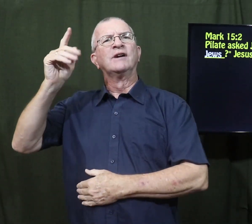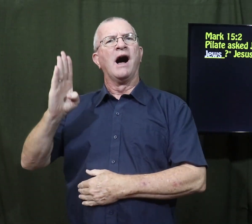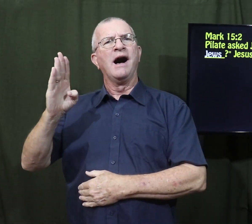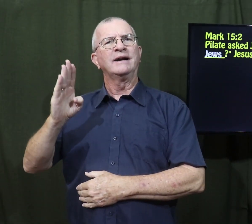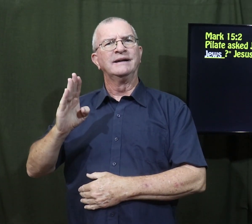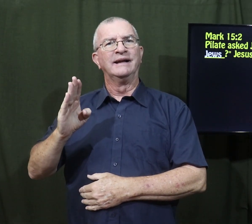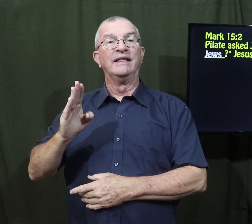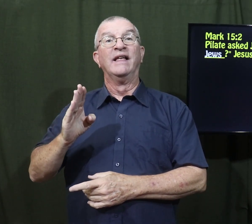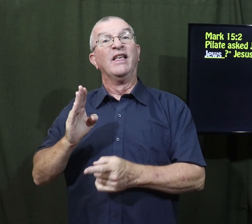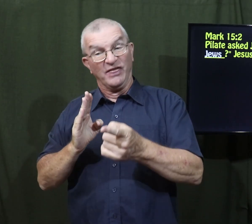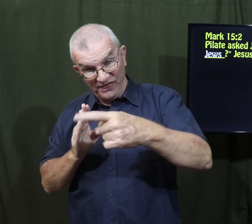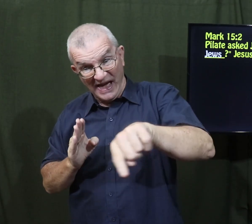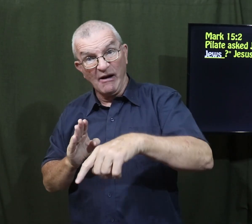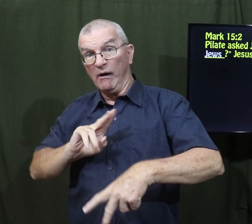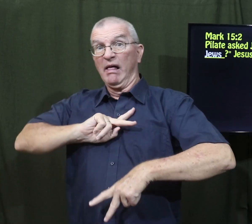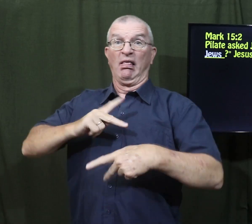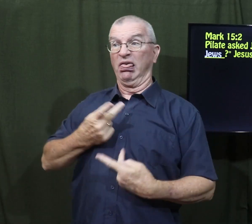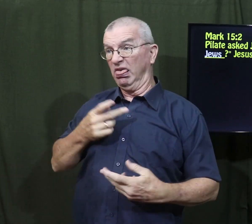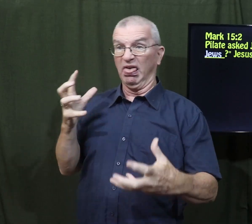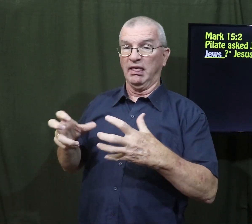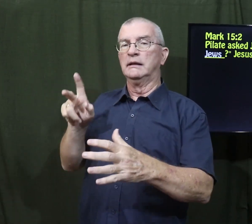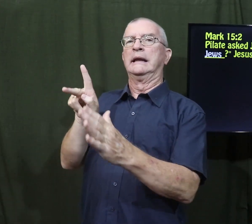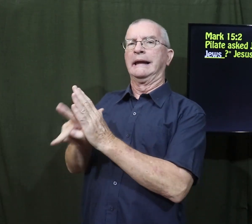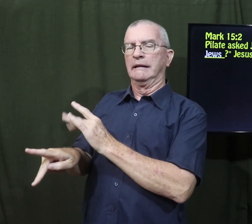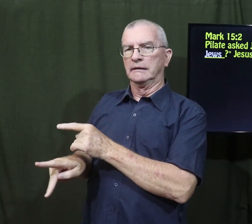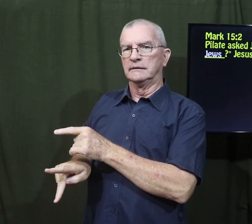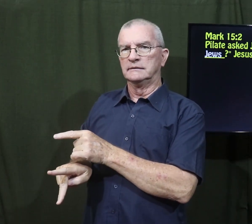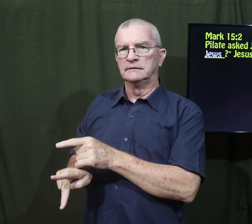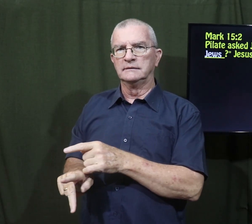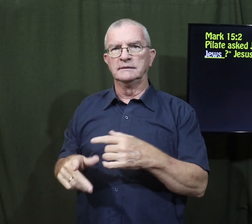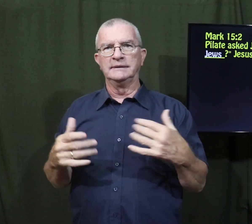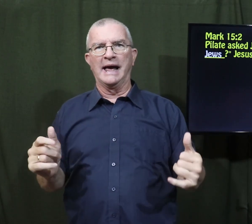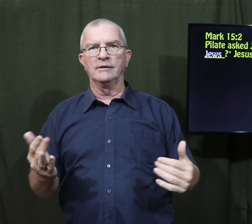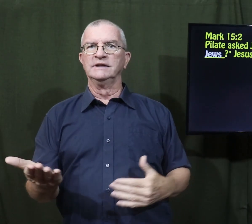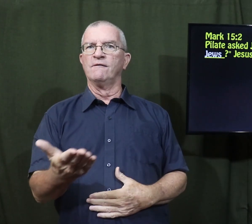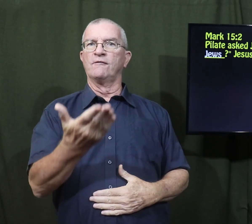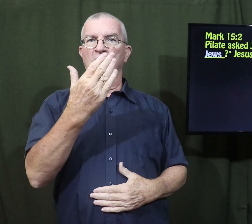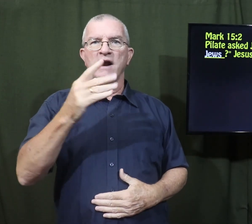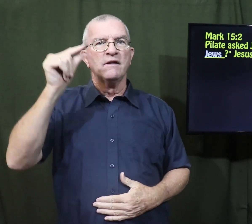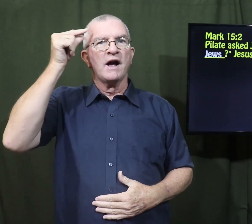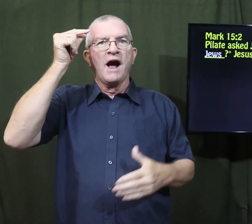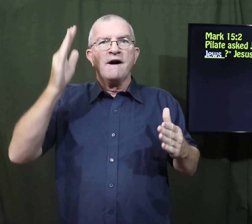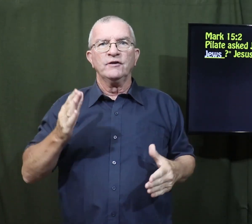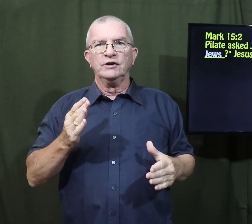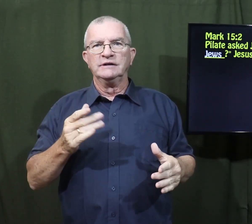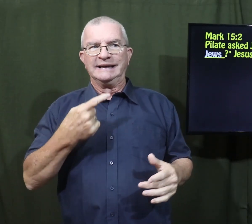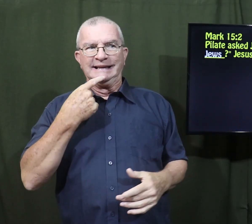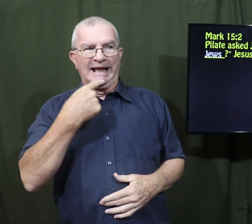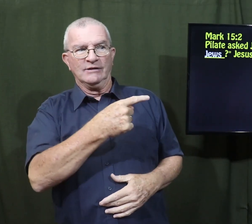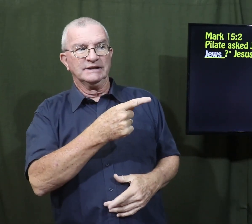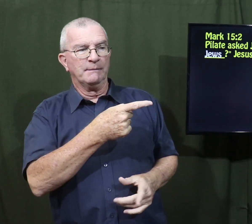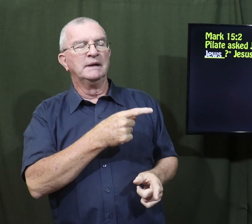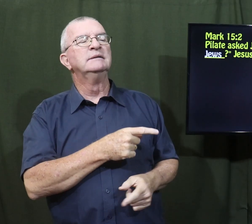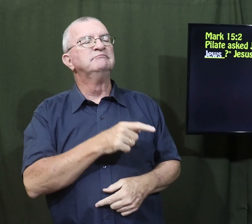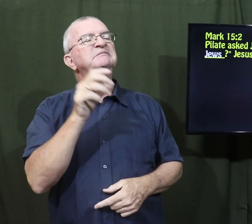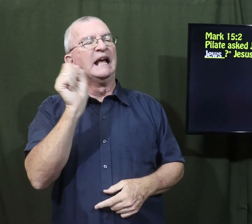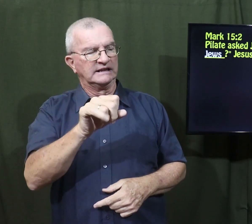He upset already the Jewish leaders by saying he was the Son of God, and which gave them a reason to kill him. And now